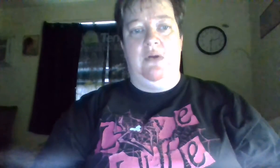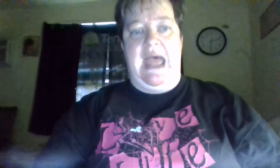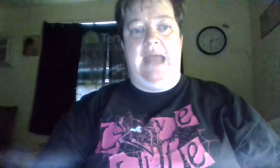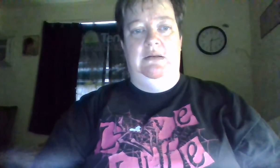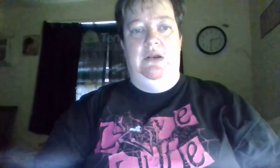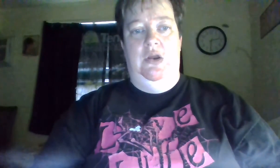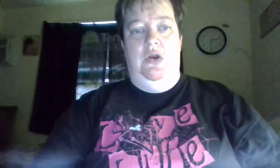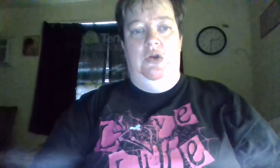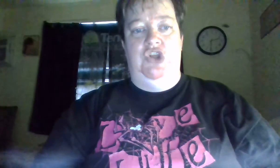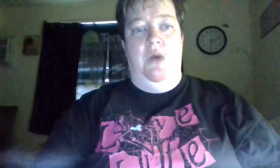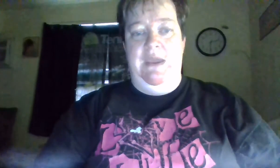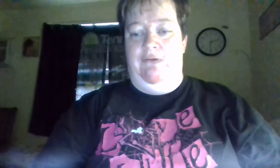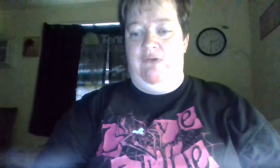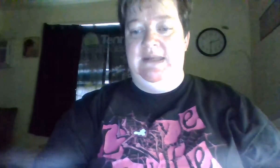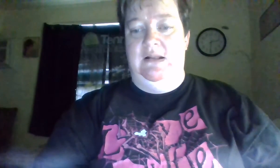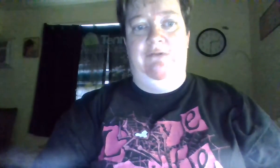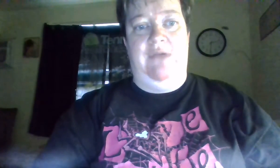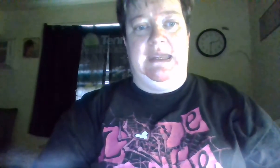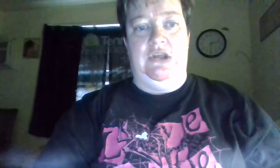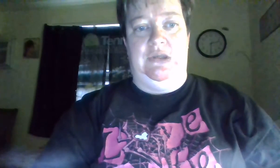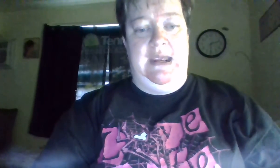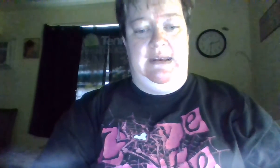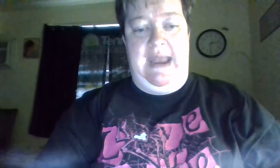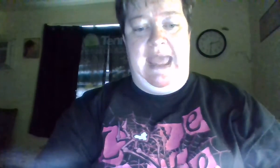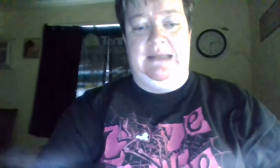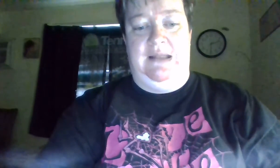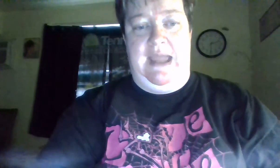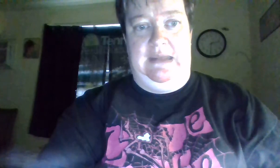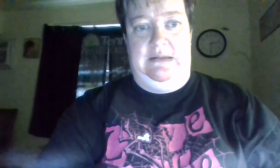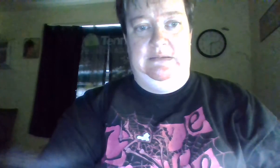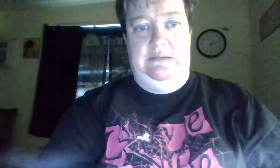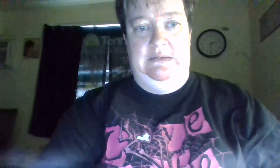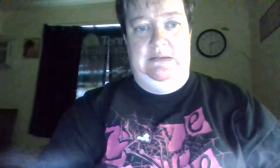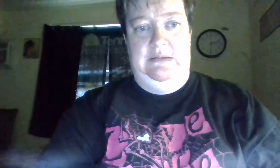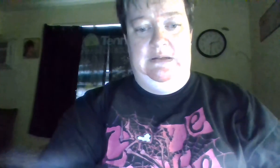that. Don't be afraid to live like it and act like it.